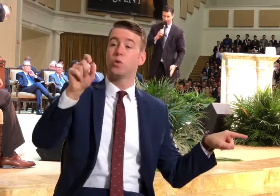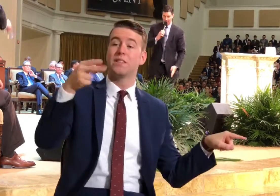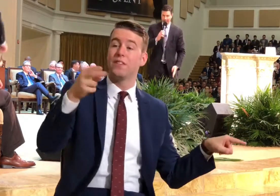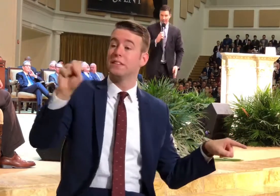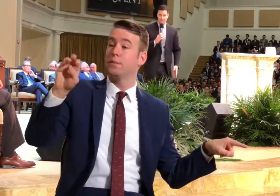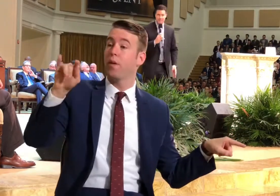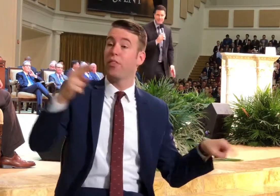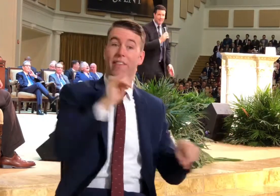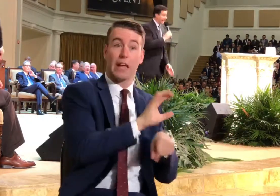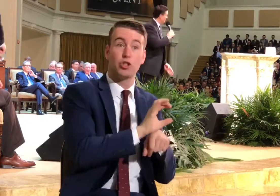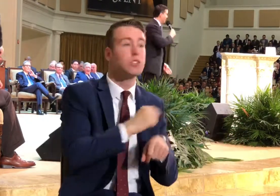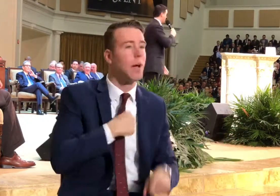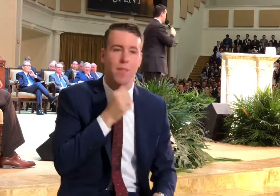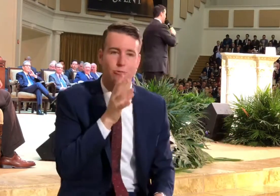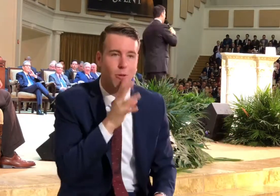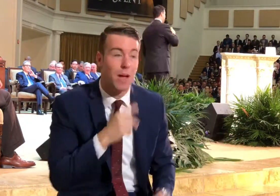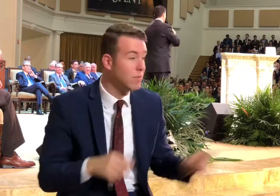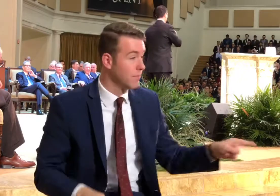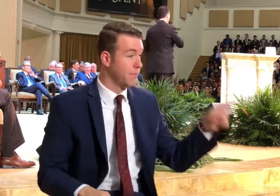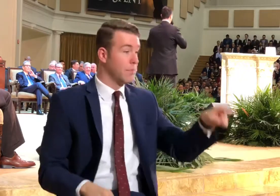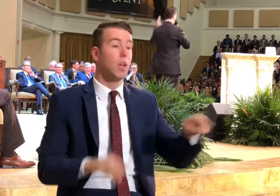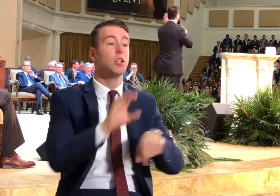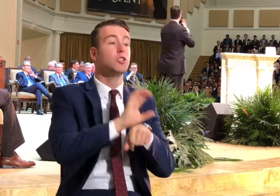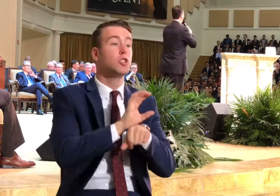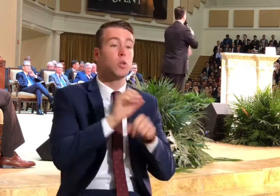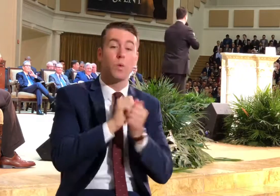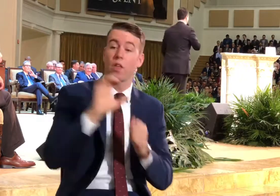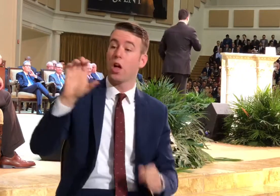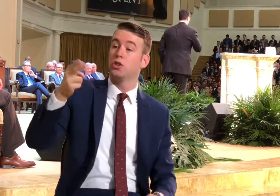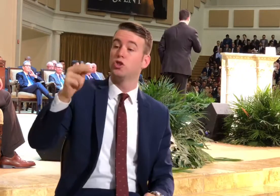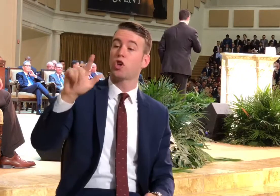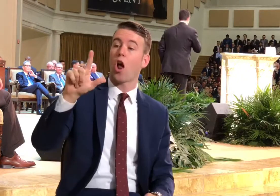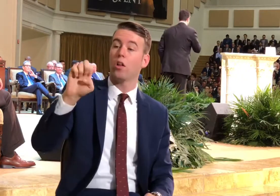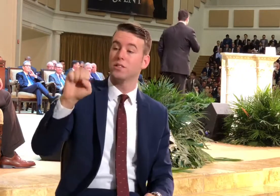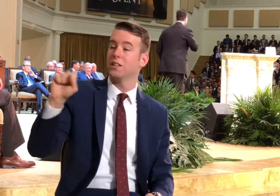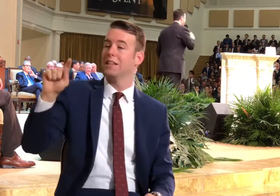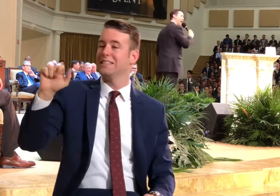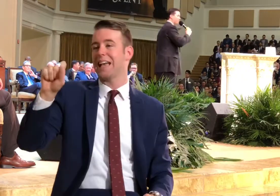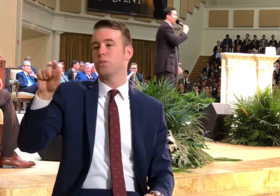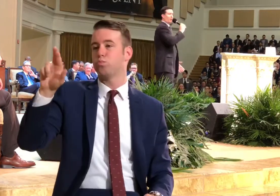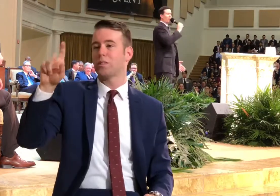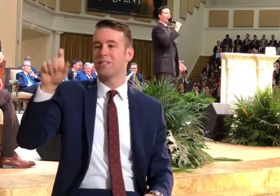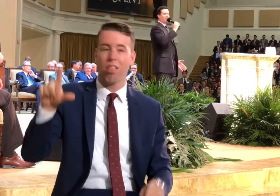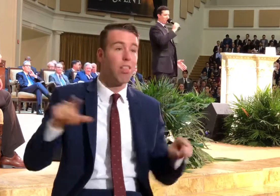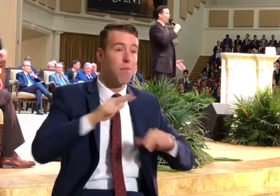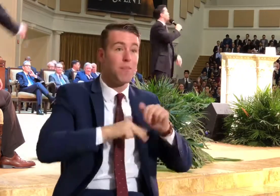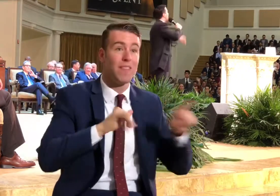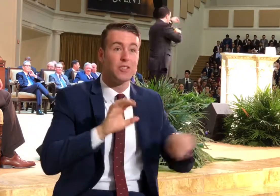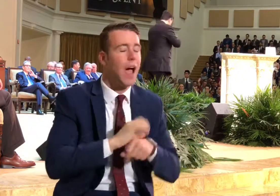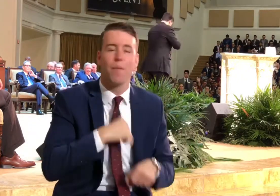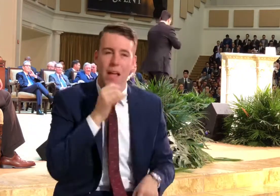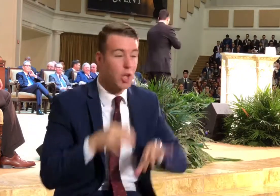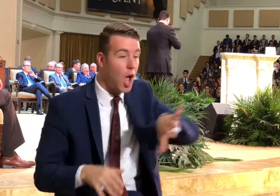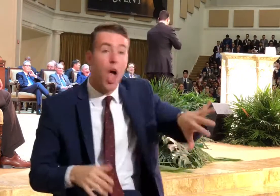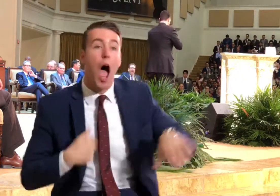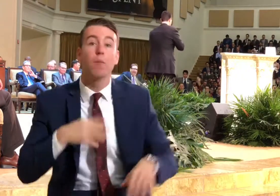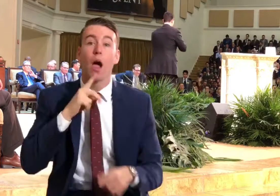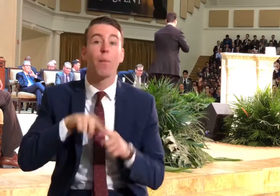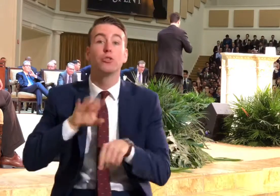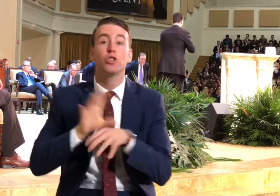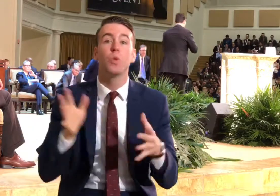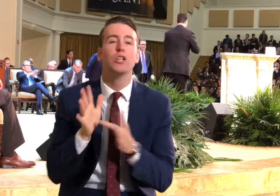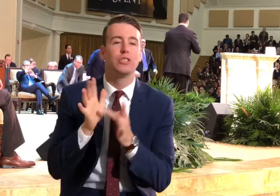Smith built. I'm not talking about the church that Charles Taz Russell built. I'm talking about the church that Jesus